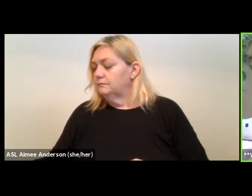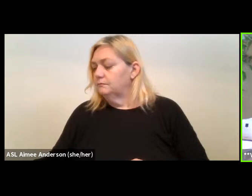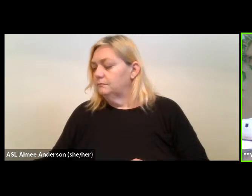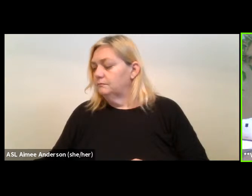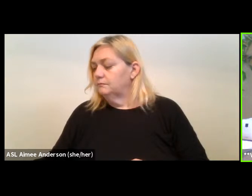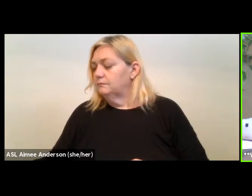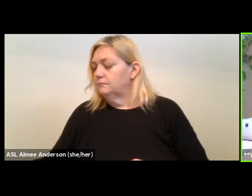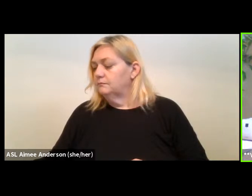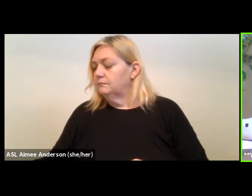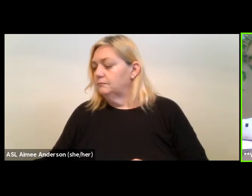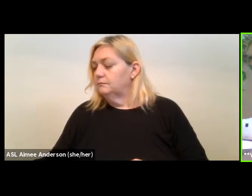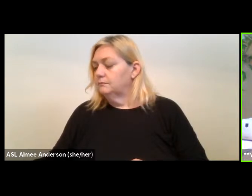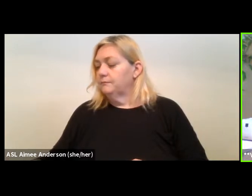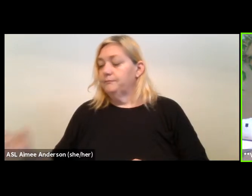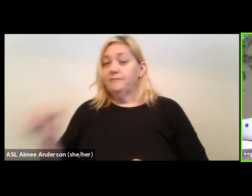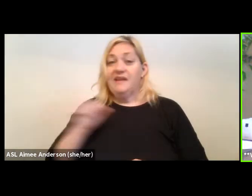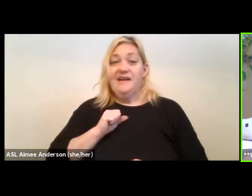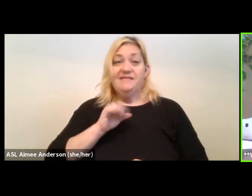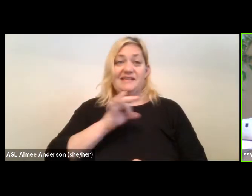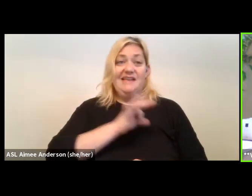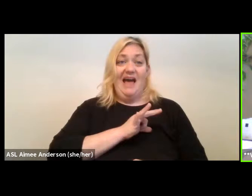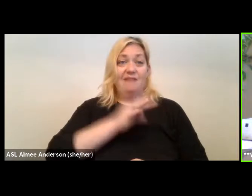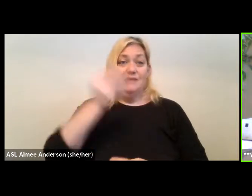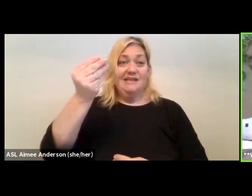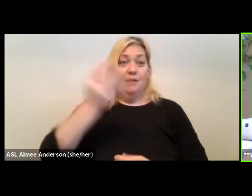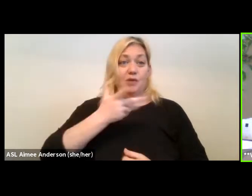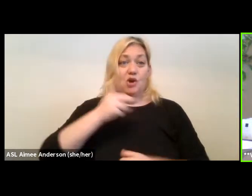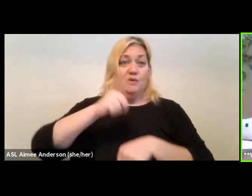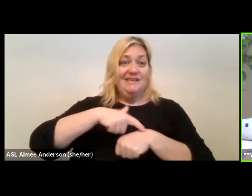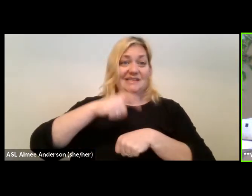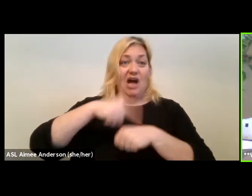If staff could let me know when the time is up, please.